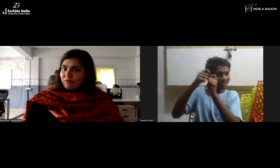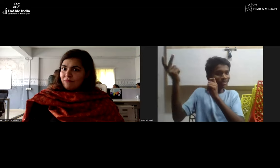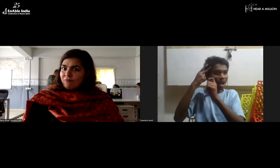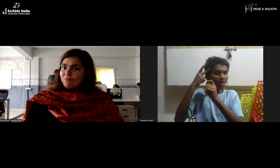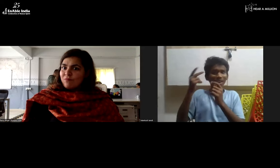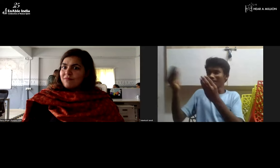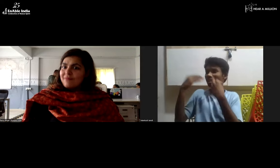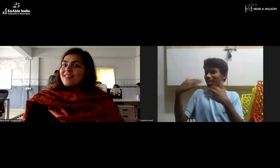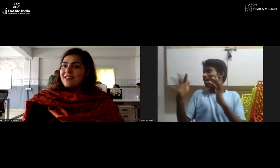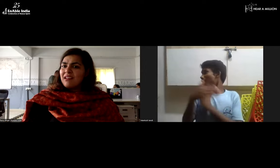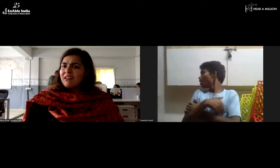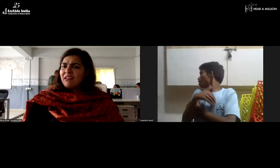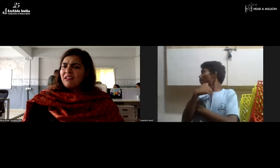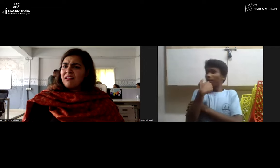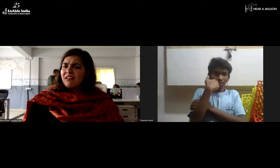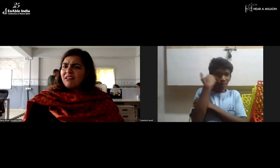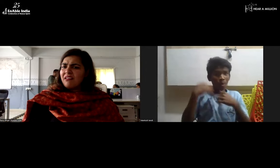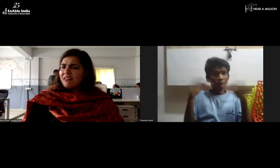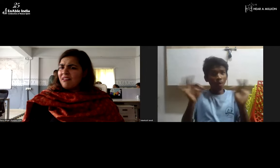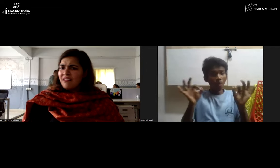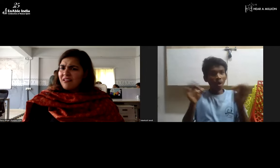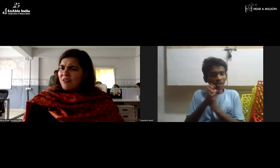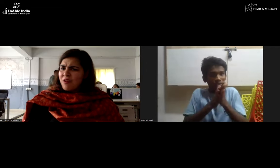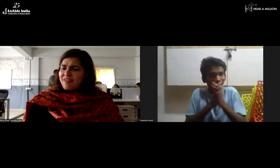this is the second question I'm asking.